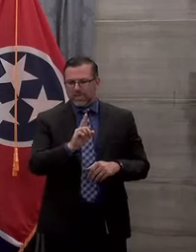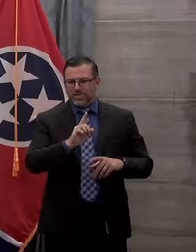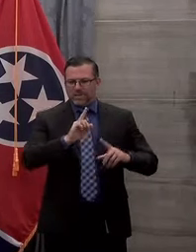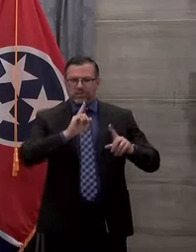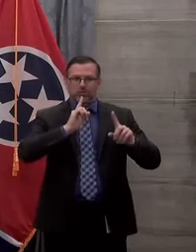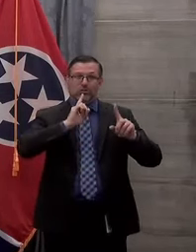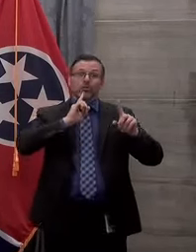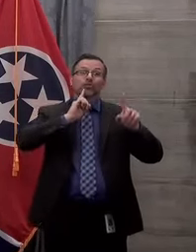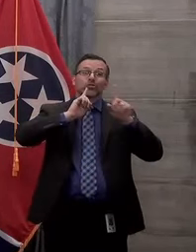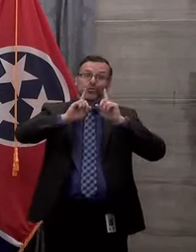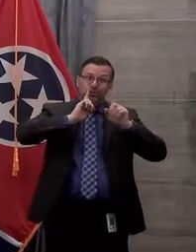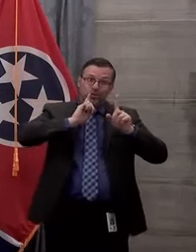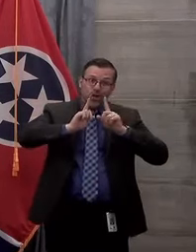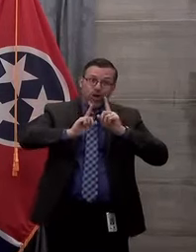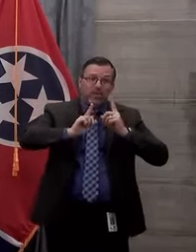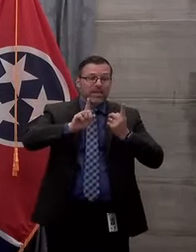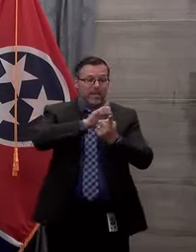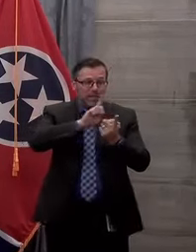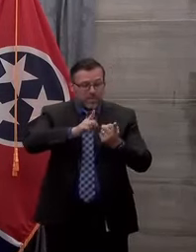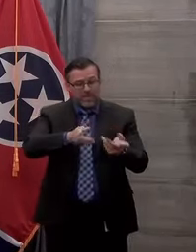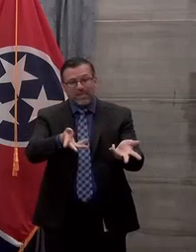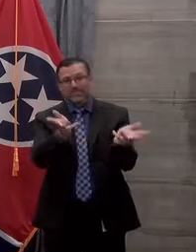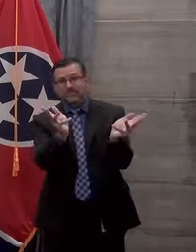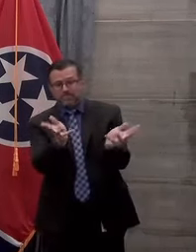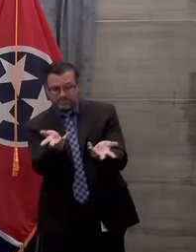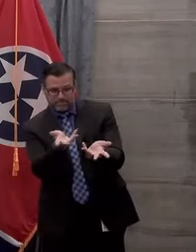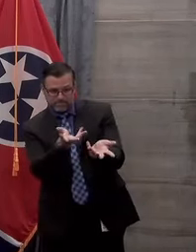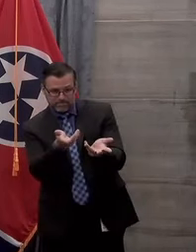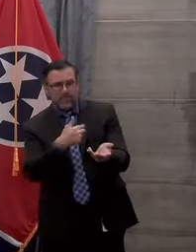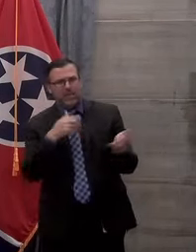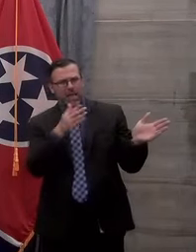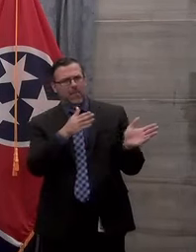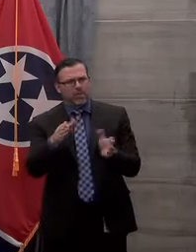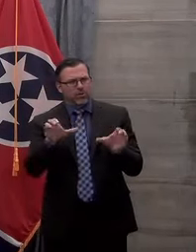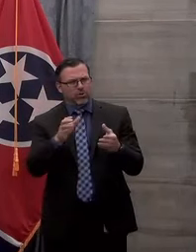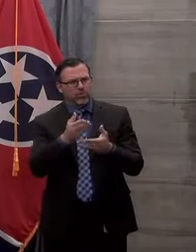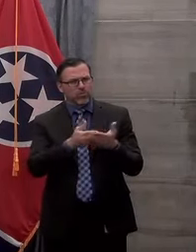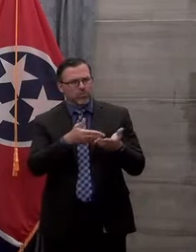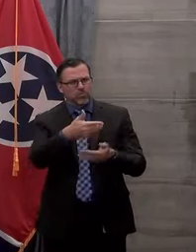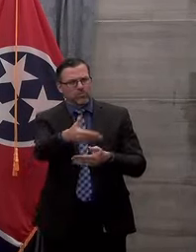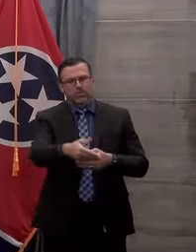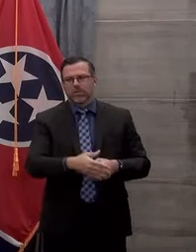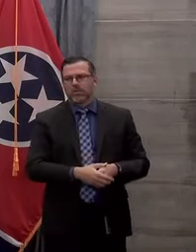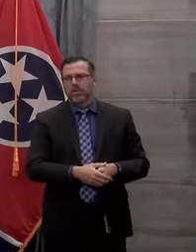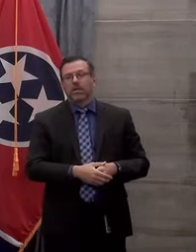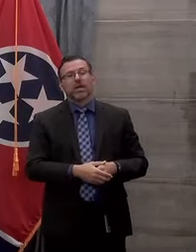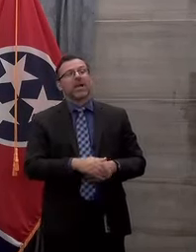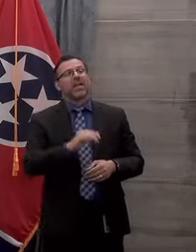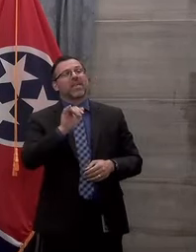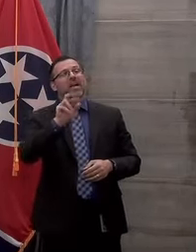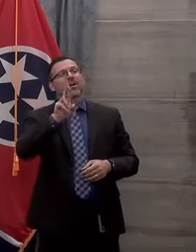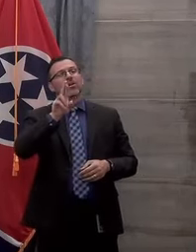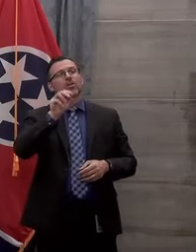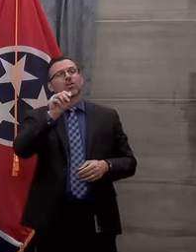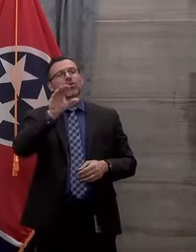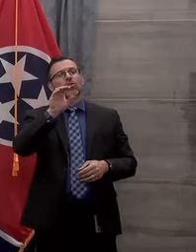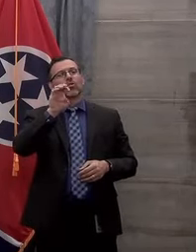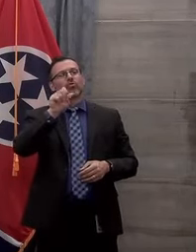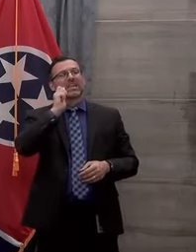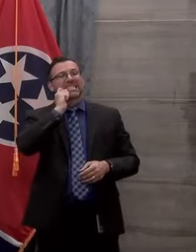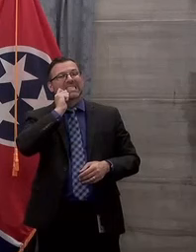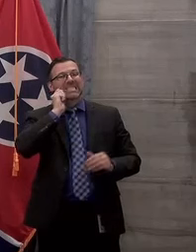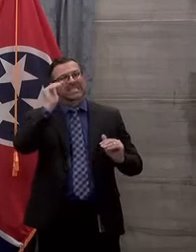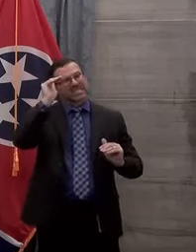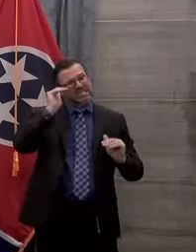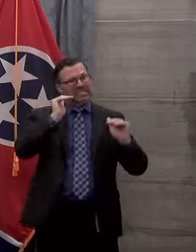to do, and I plan to do so in the weeks and months ahead. What does racial reconciliation mean for you, and how do